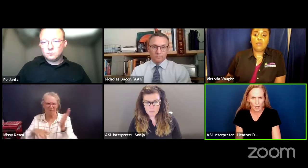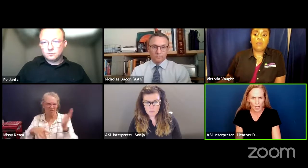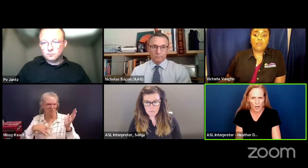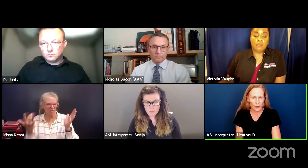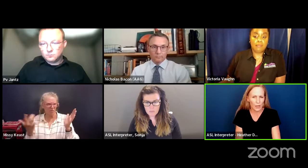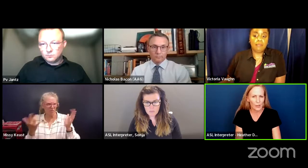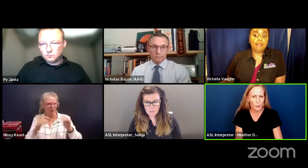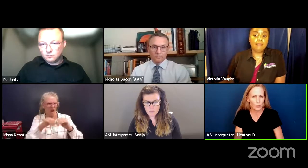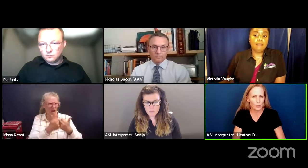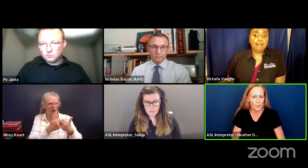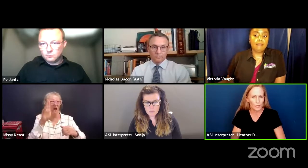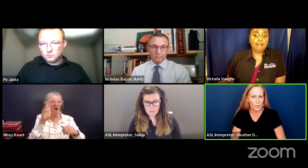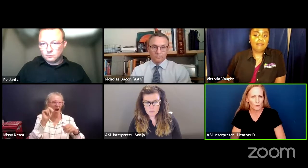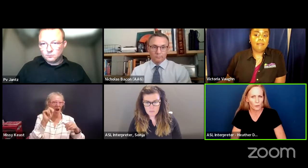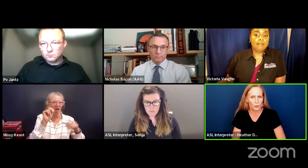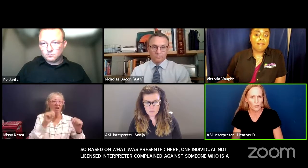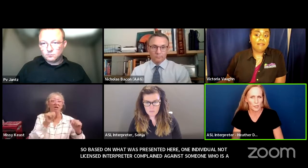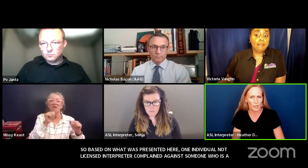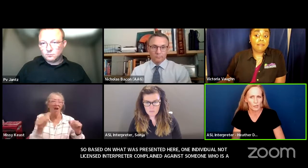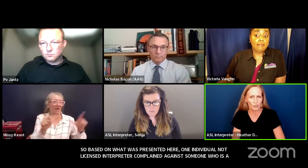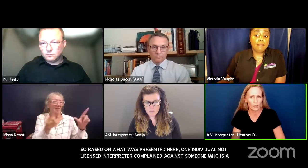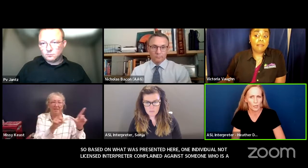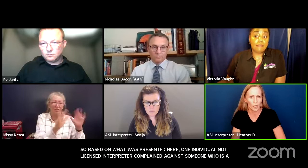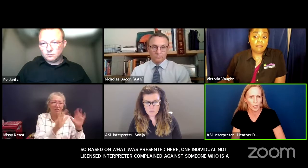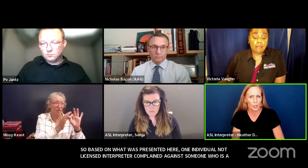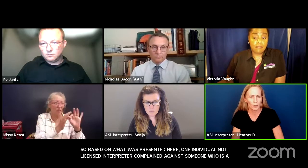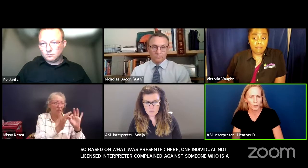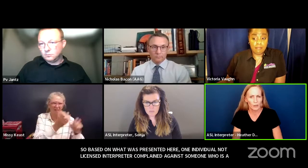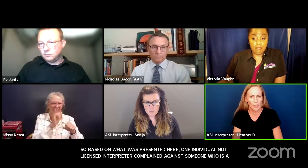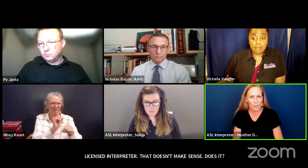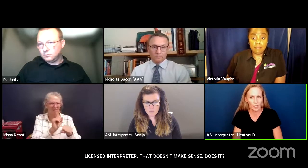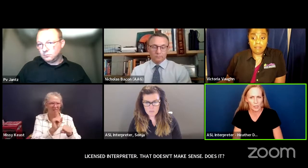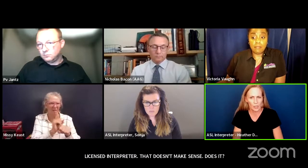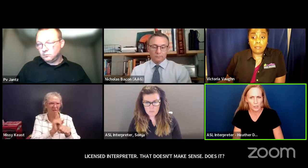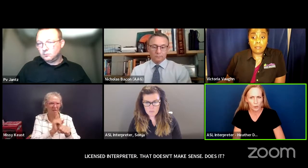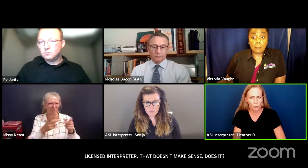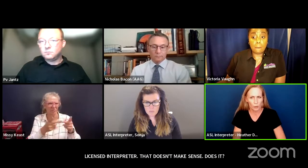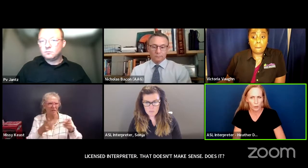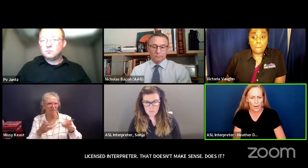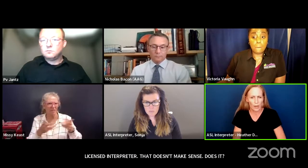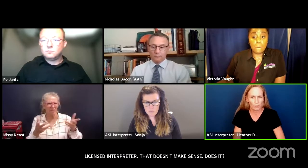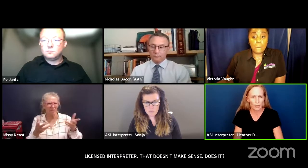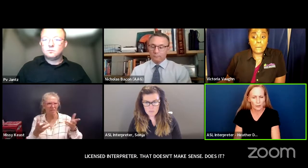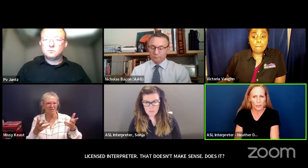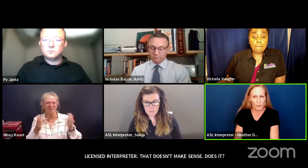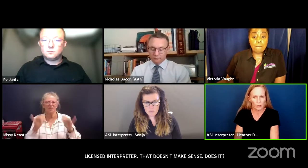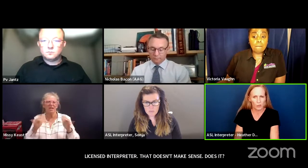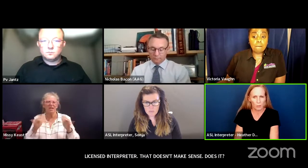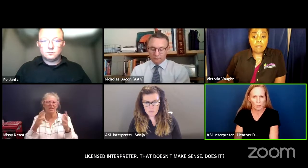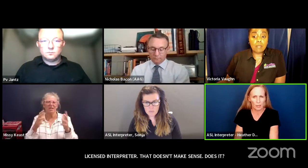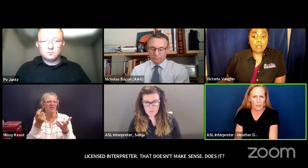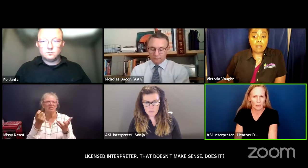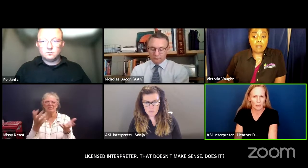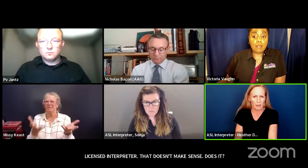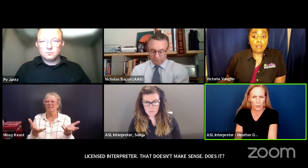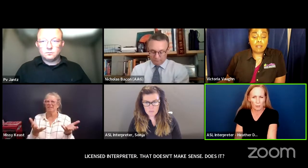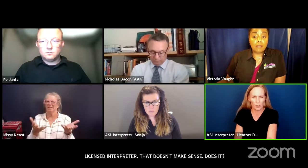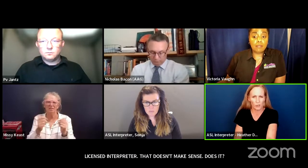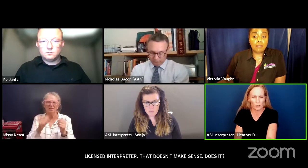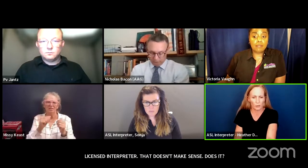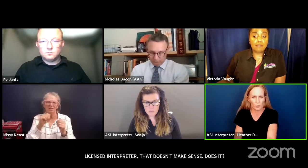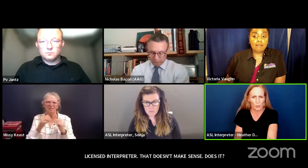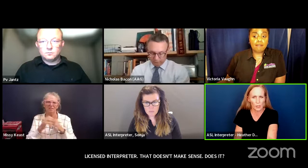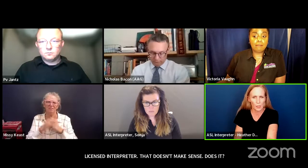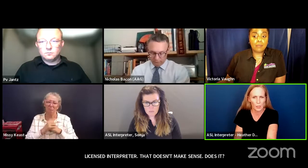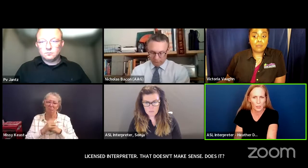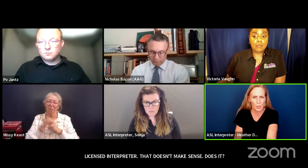That I think we would need further investigation. If we have a non-licensed interpreter, how did they get that job? How did they work in that